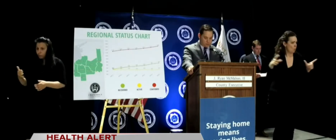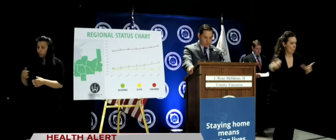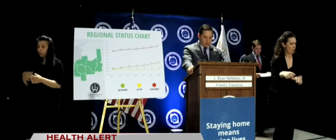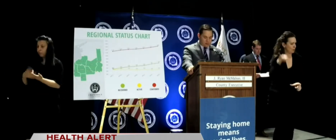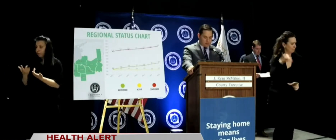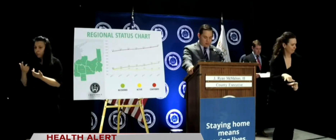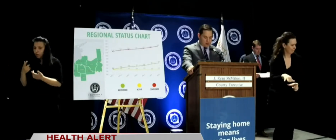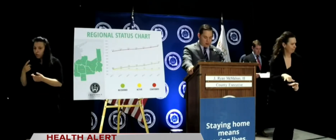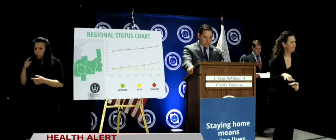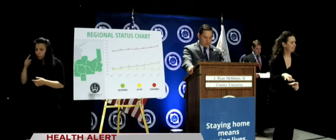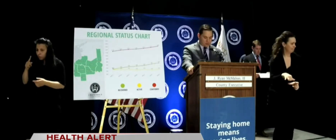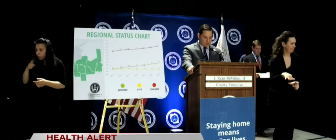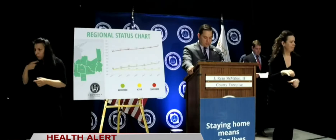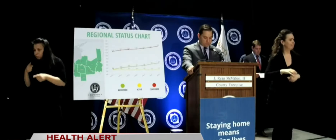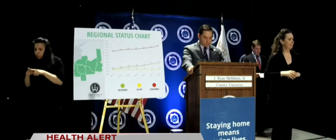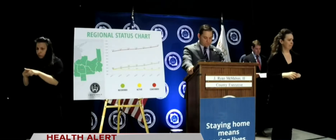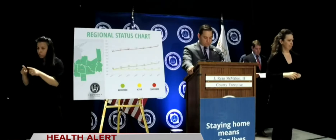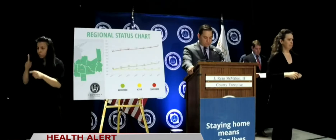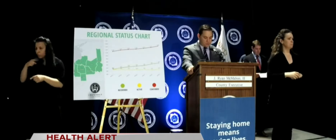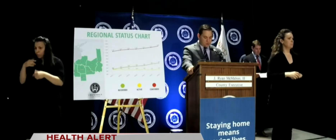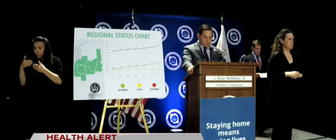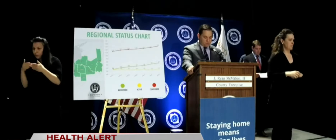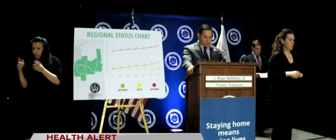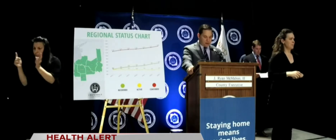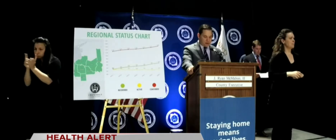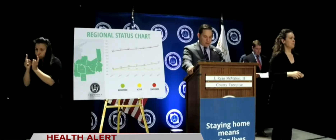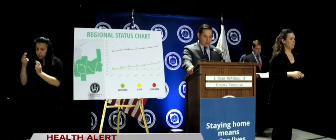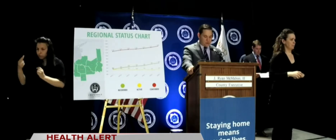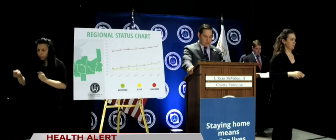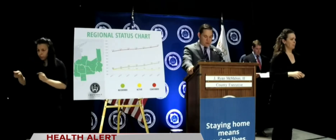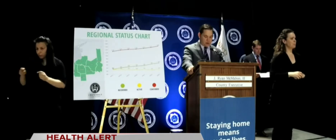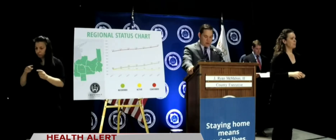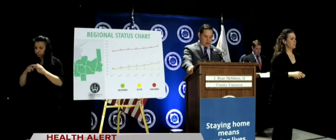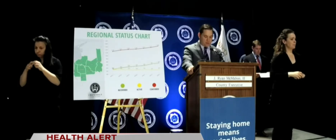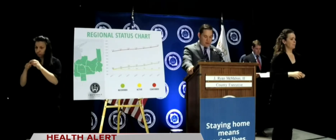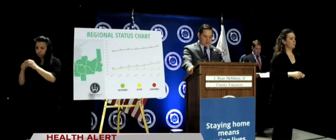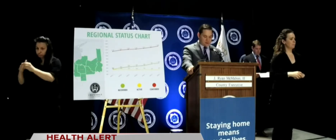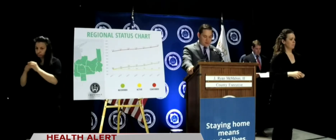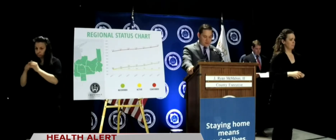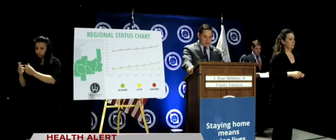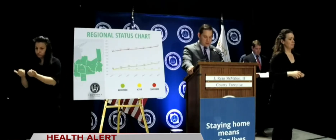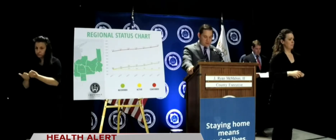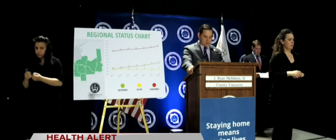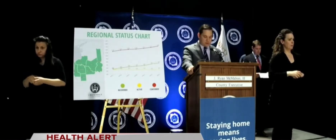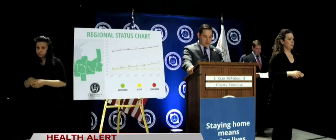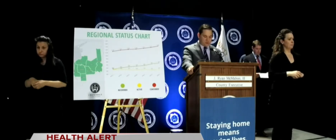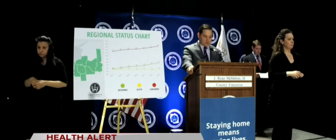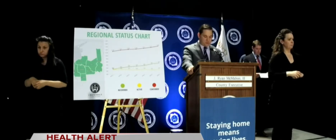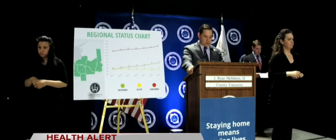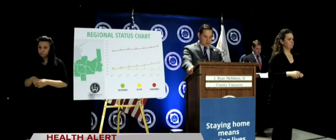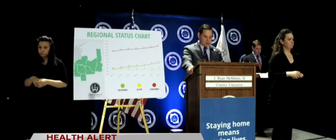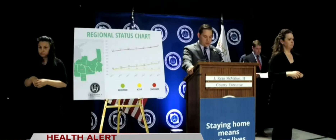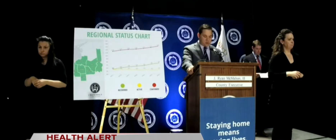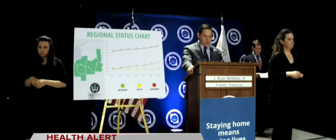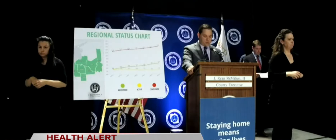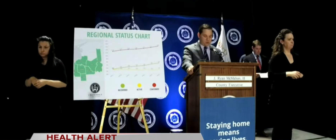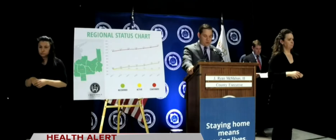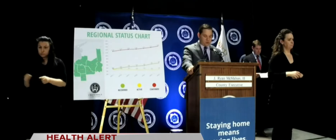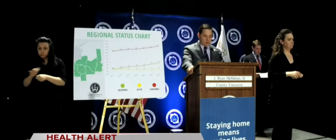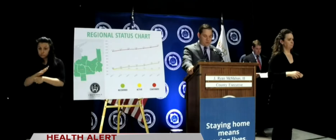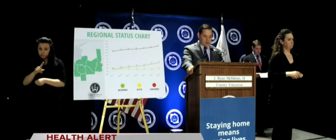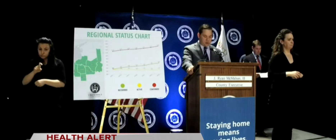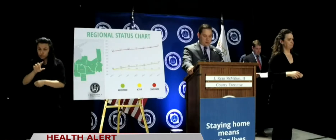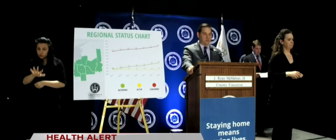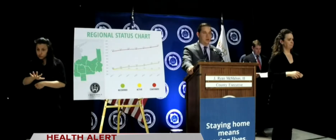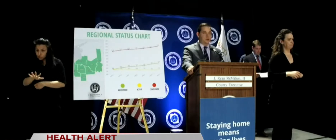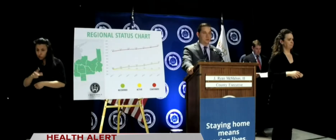up a little bit from yesterday. Background on who our positive cases are, some demographic information. 402